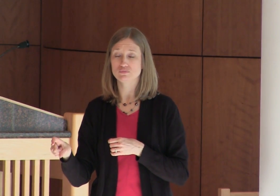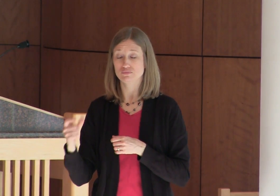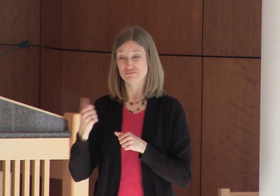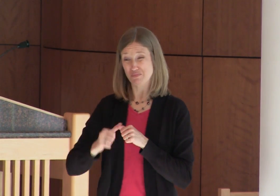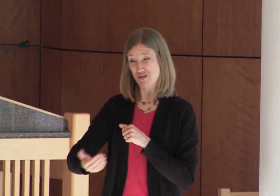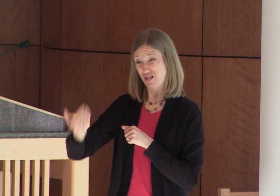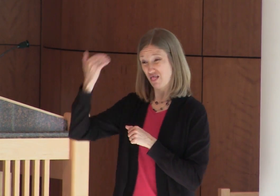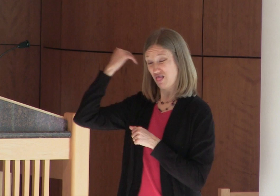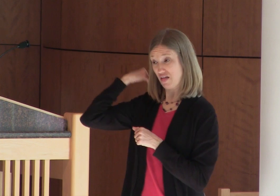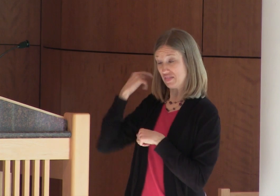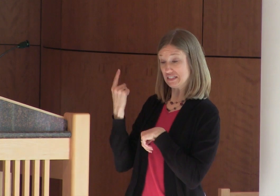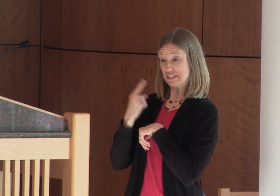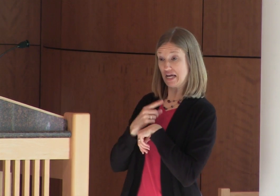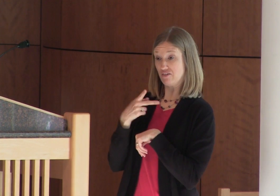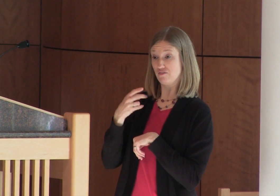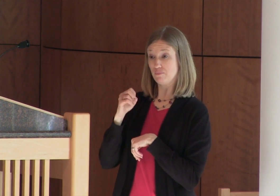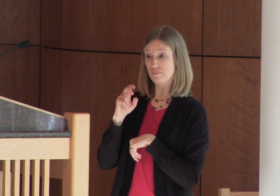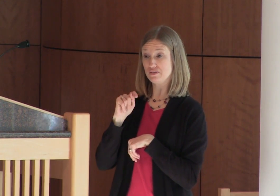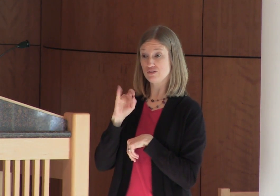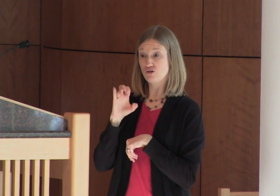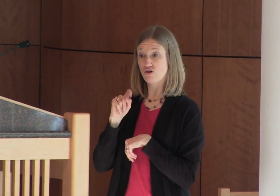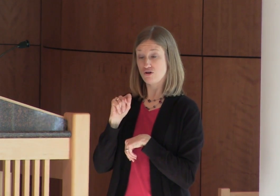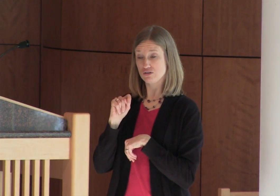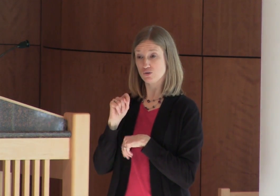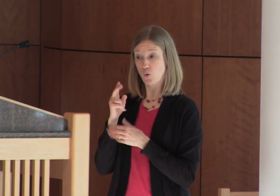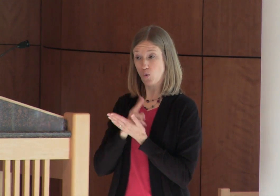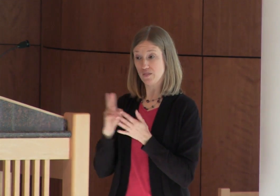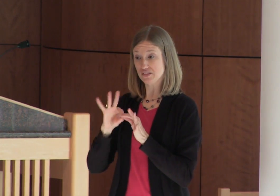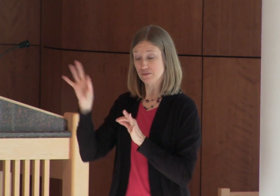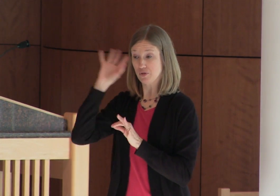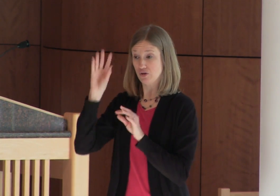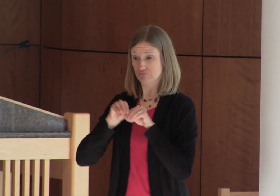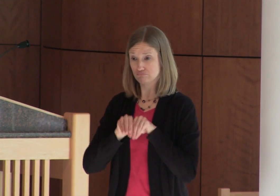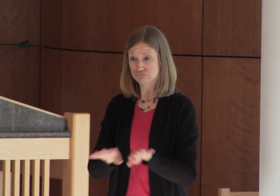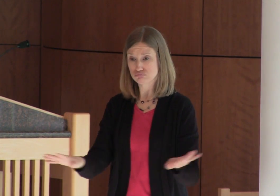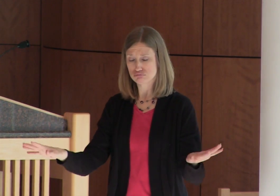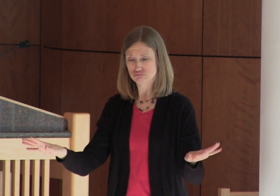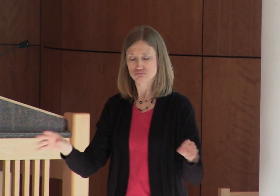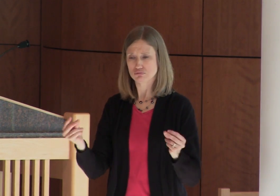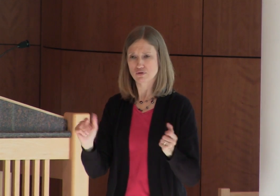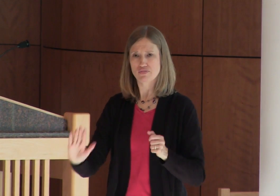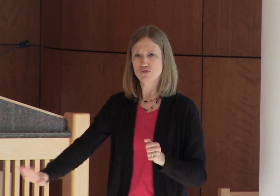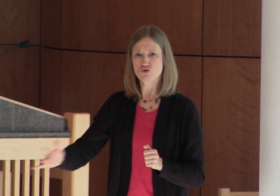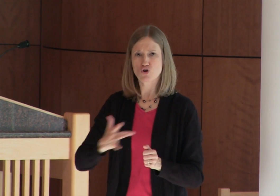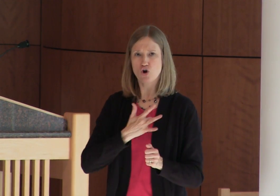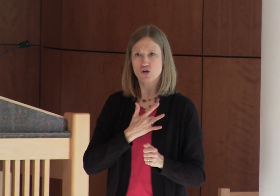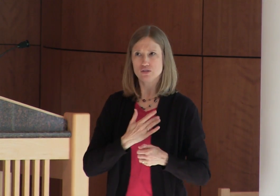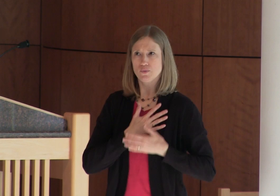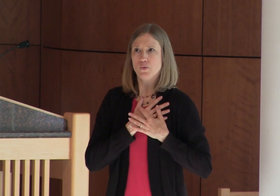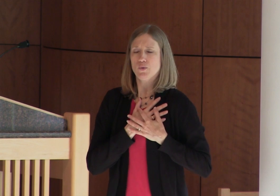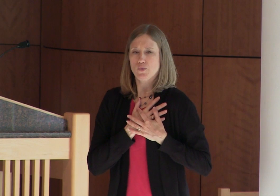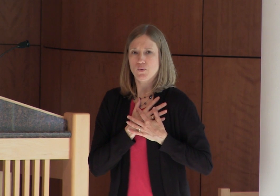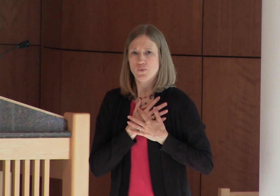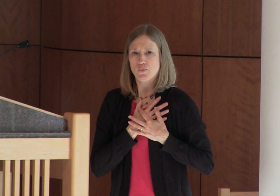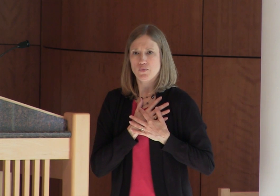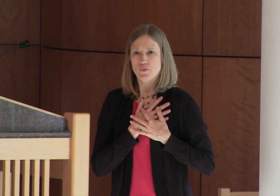disciples on the day of Pentecost, their hearts weren't suddenly filled with a do list of all the have to's that the Holy